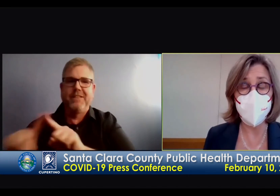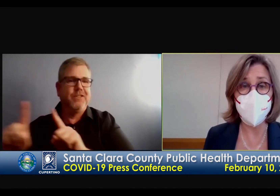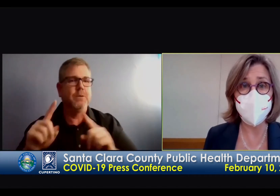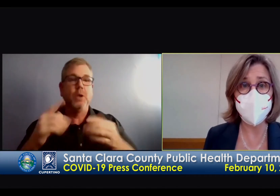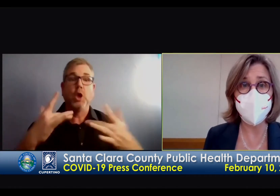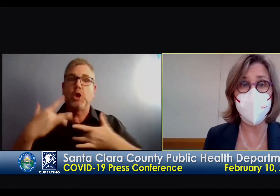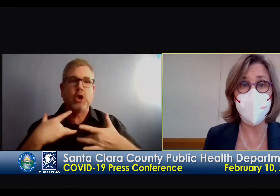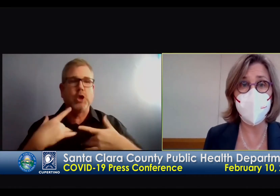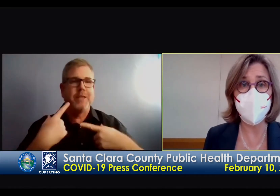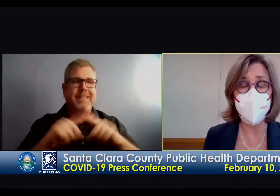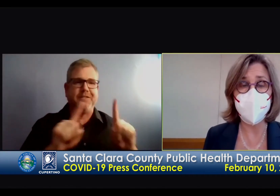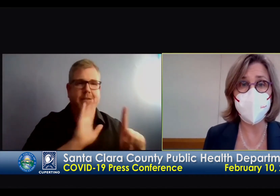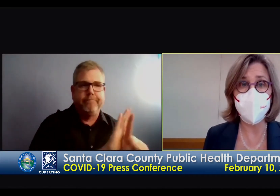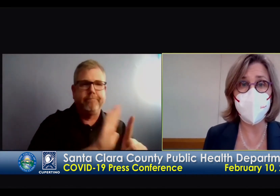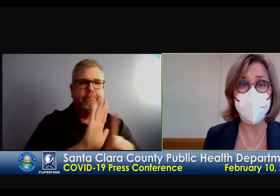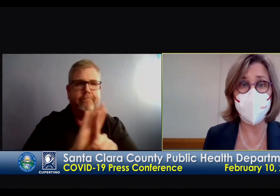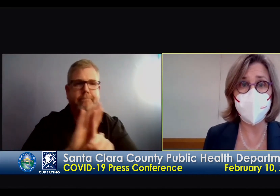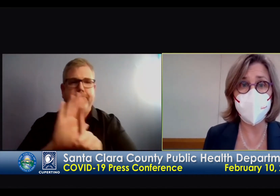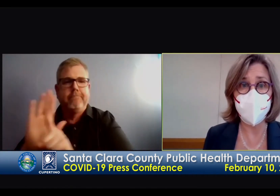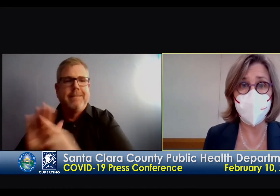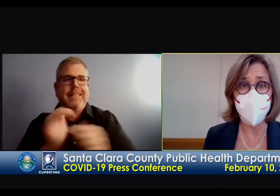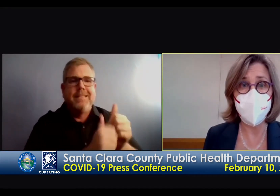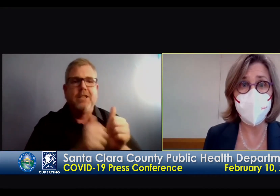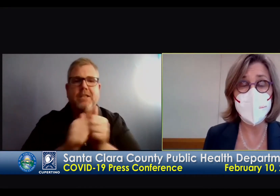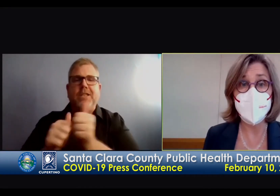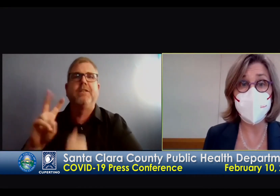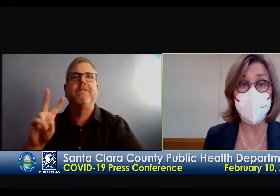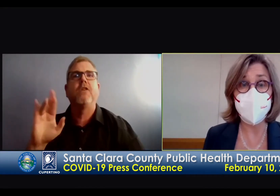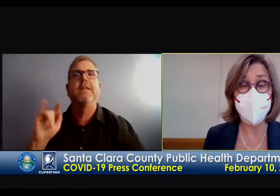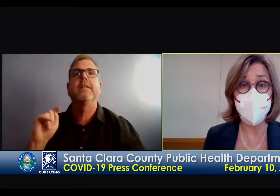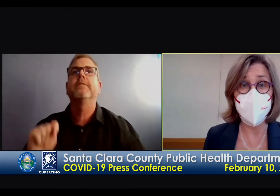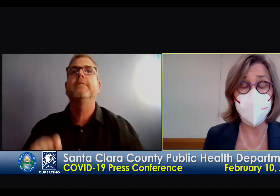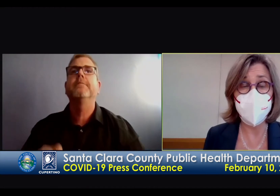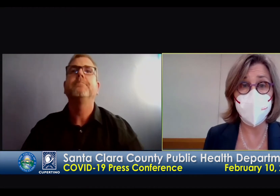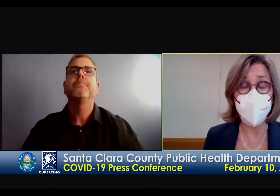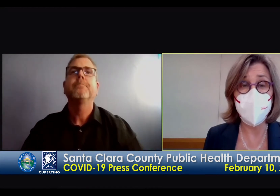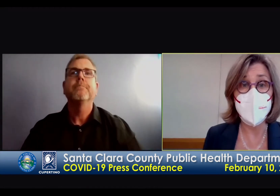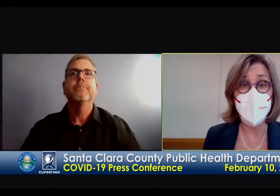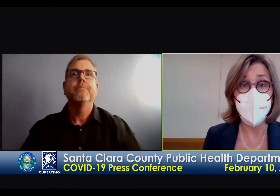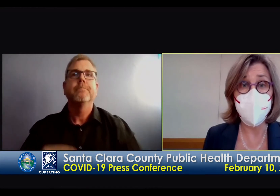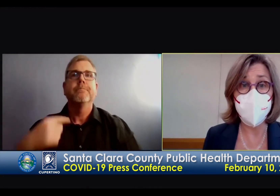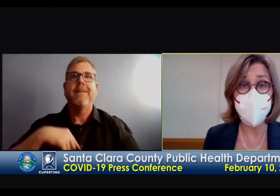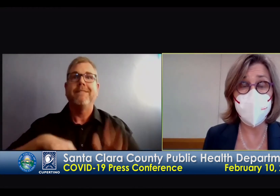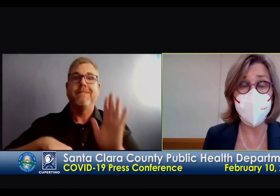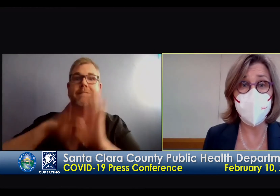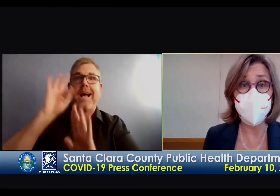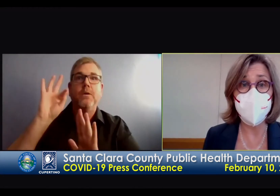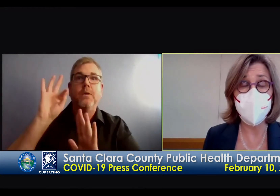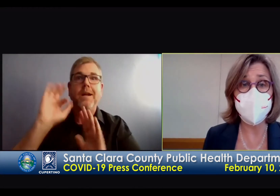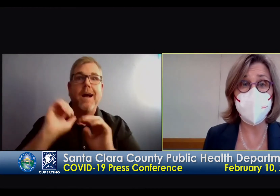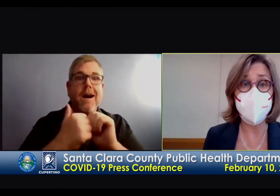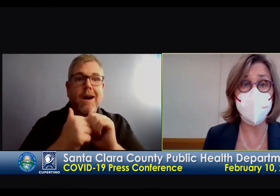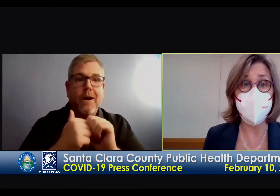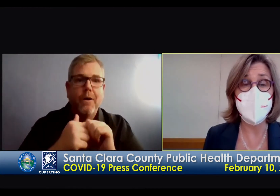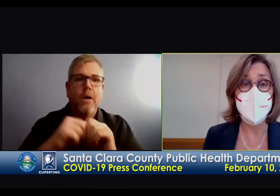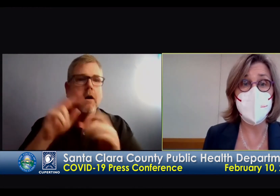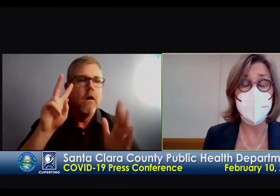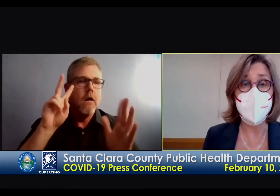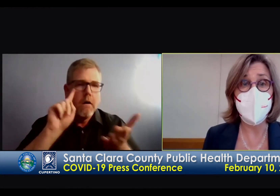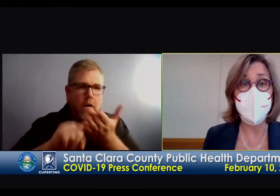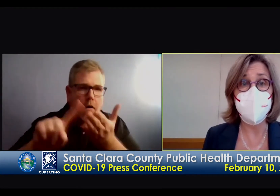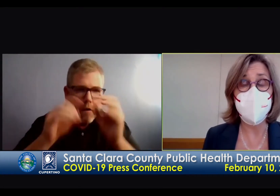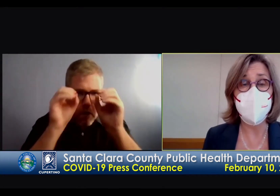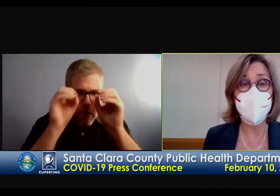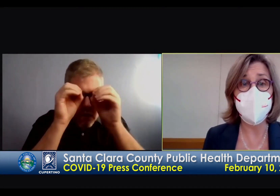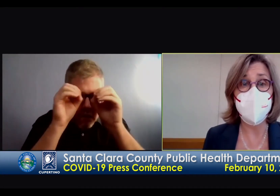our case, both a specimen from Santa Clara County as well as Alameda County were picked up through sequencing done